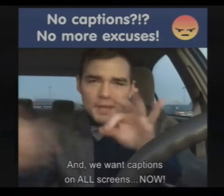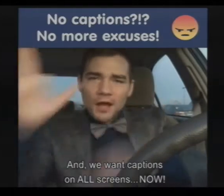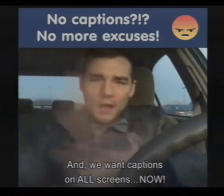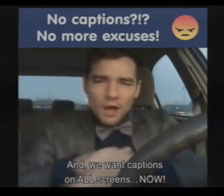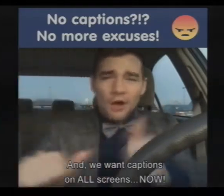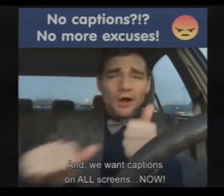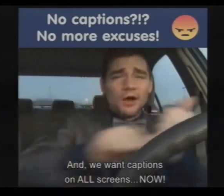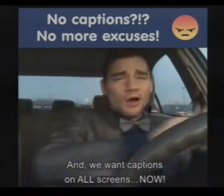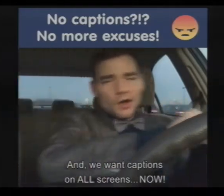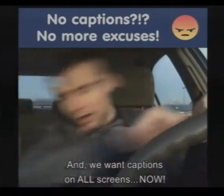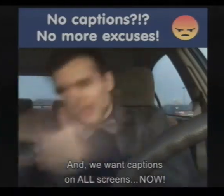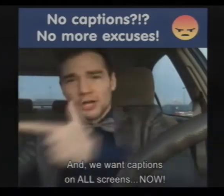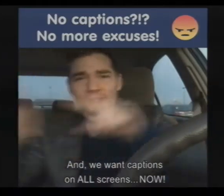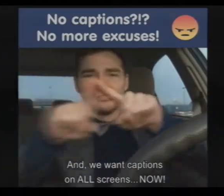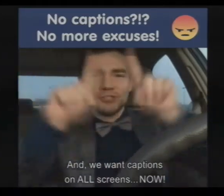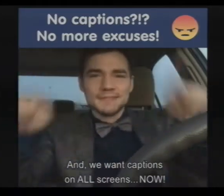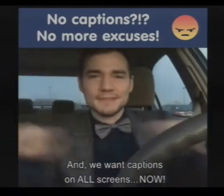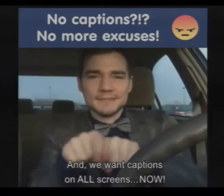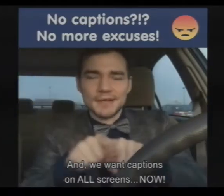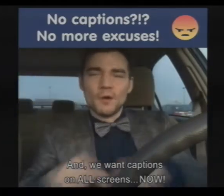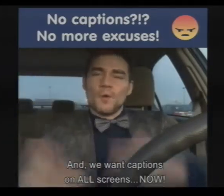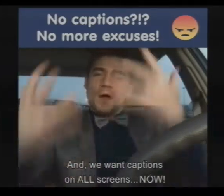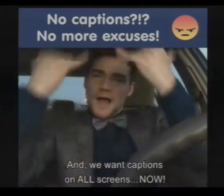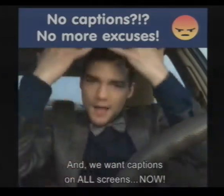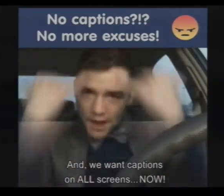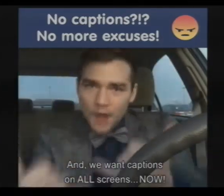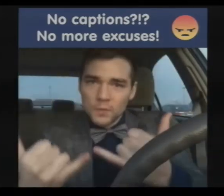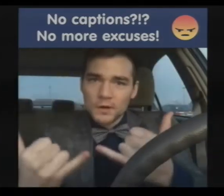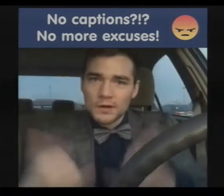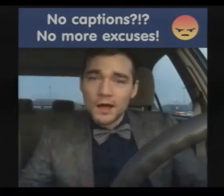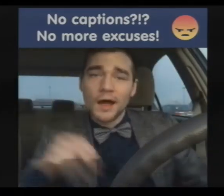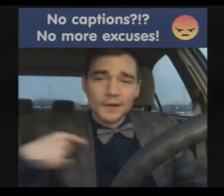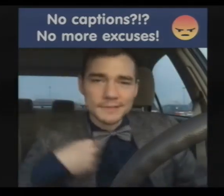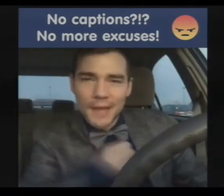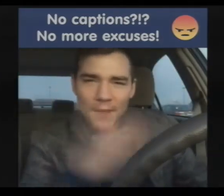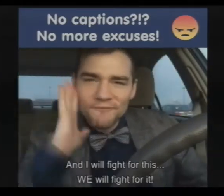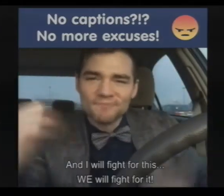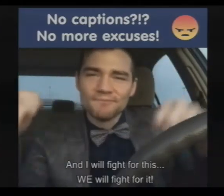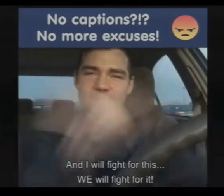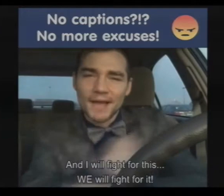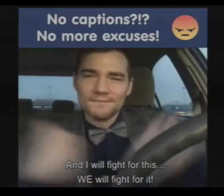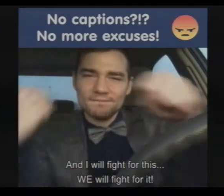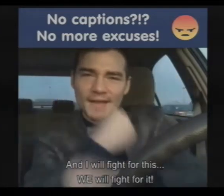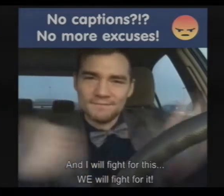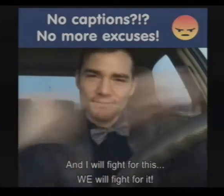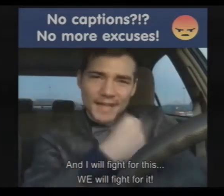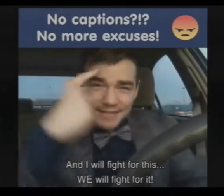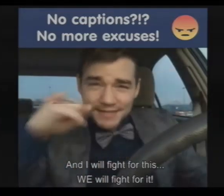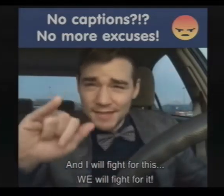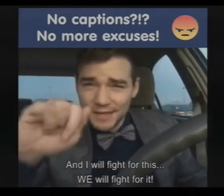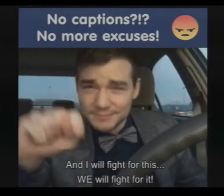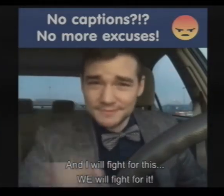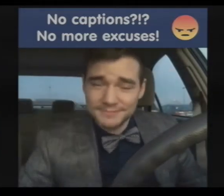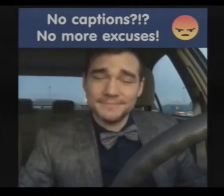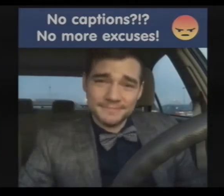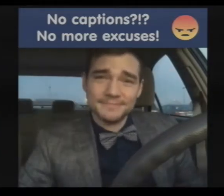want captions on all screens now. And I will fight for this. We will fight for it. His voice is